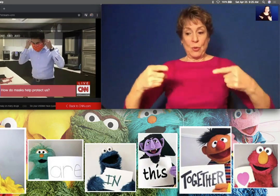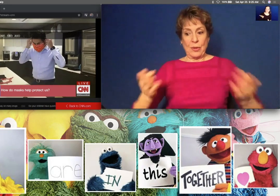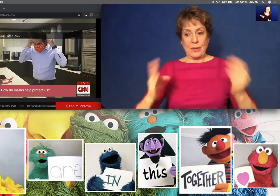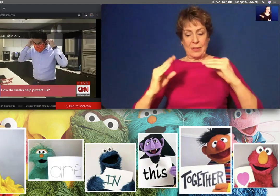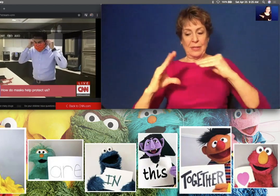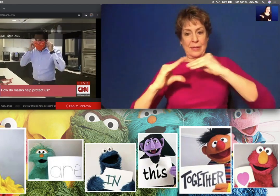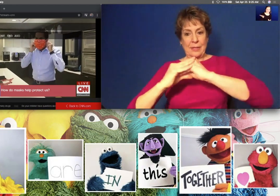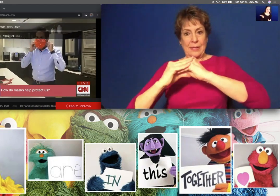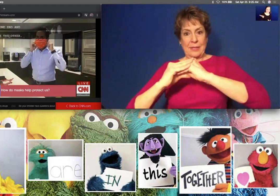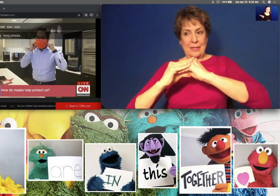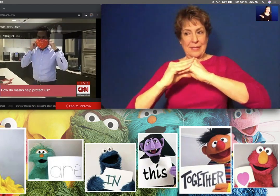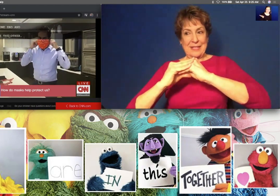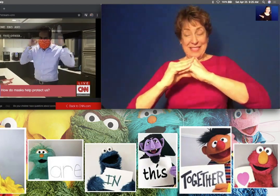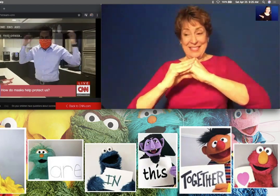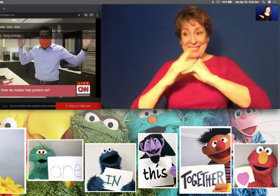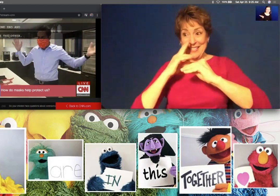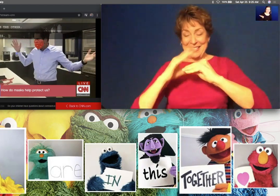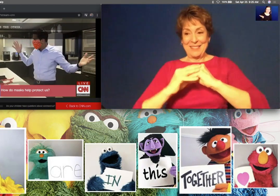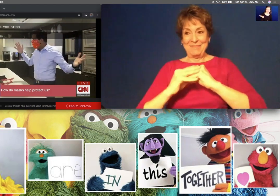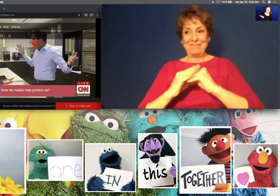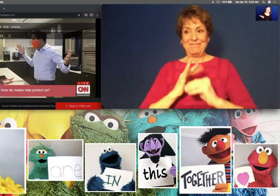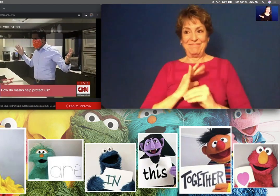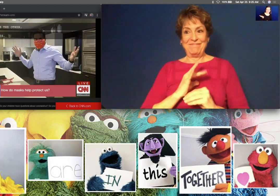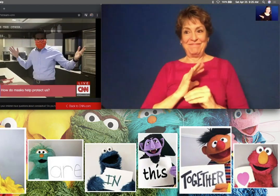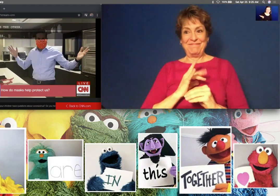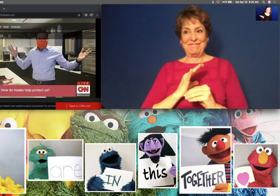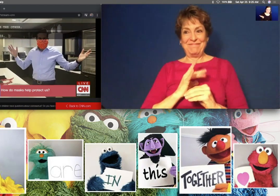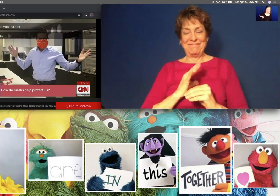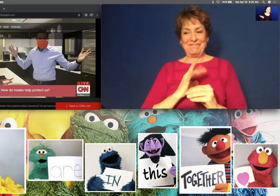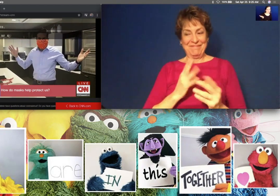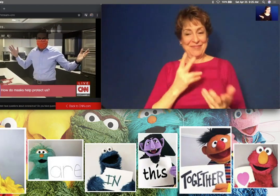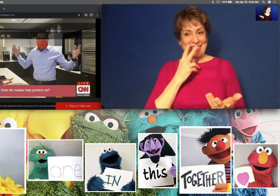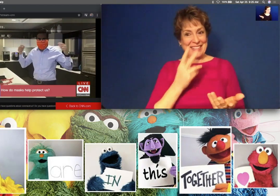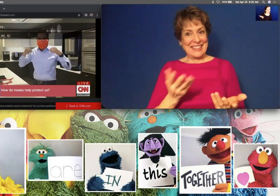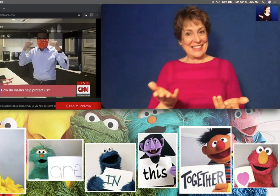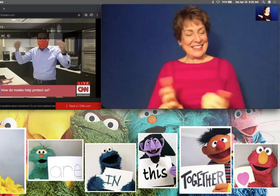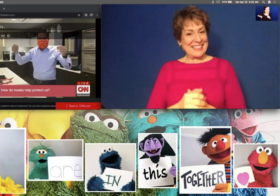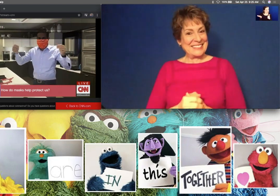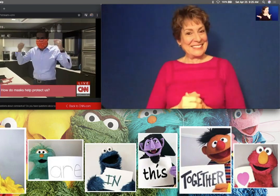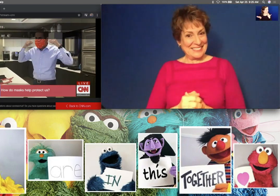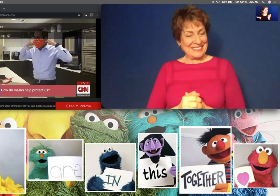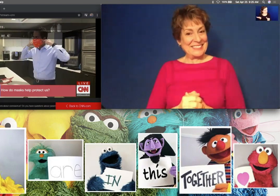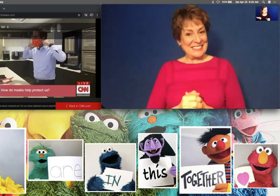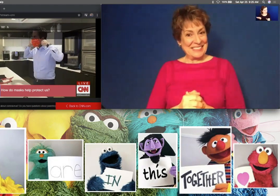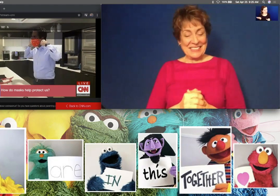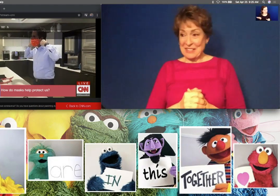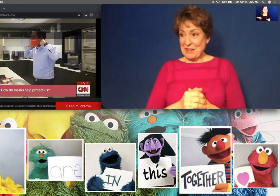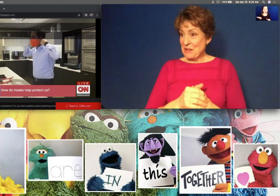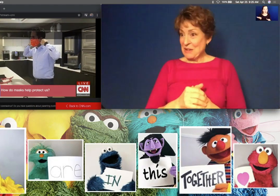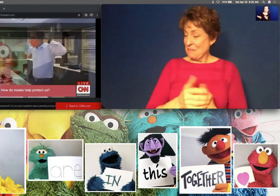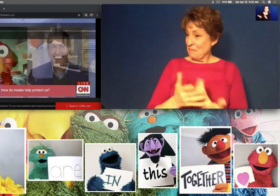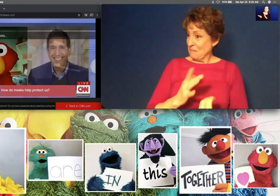go. And there's my bandana. Does the job. Keeps me from spreading the virus.